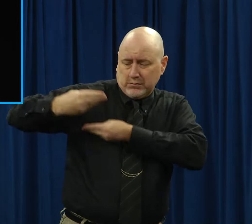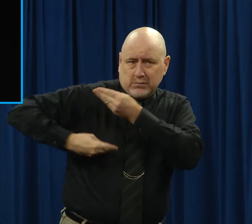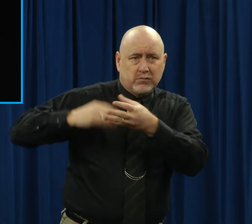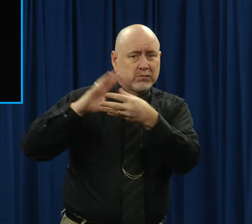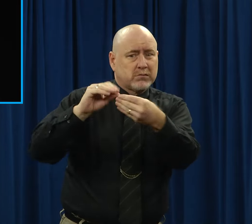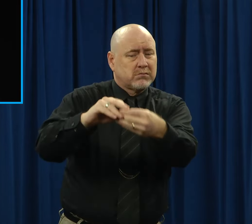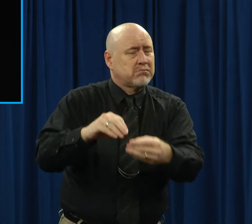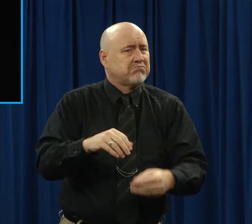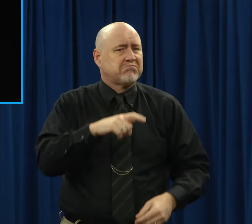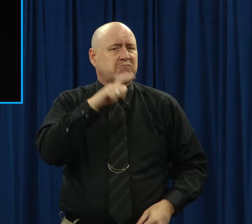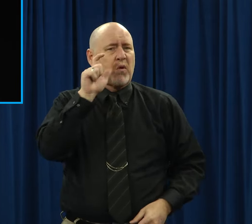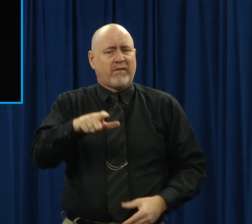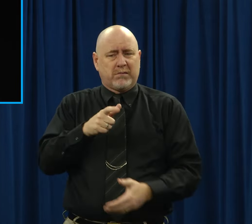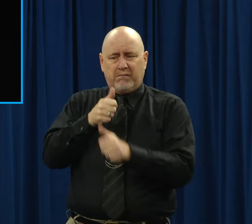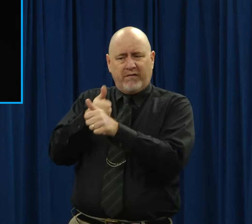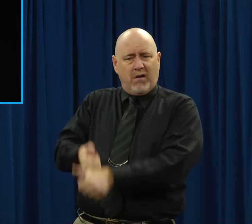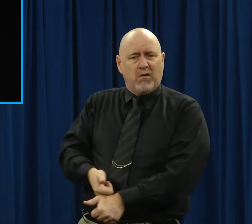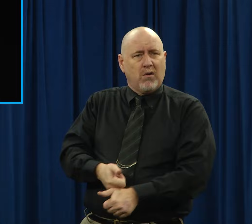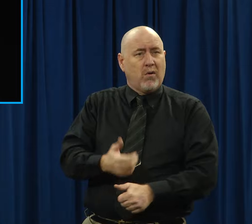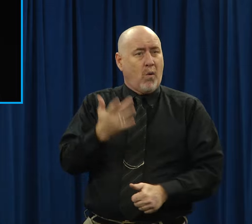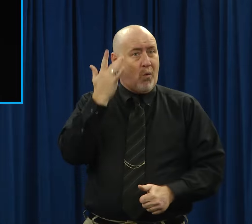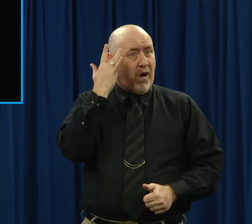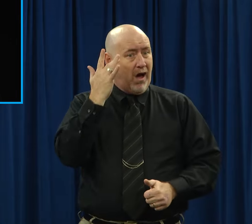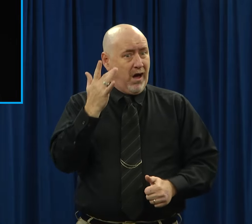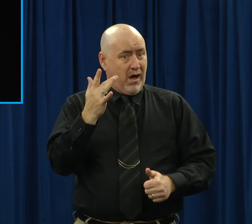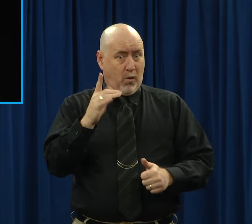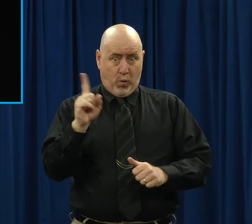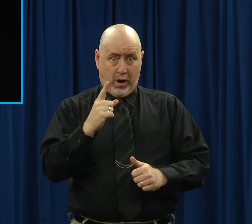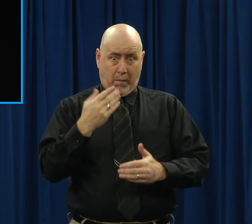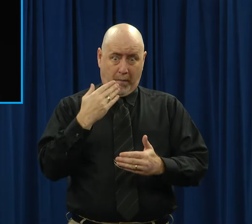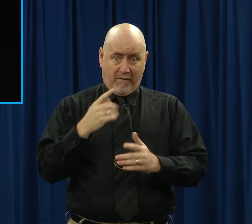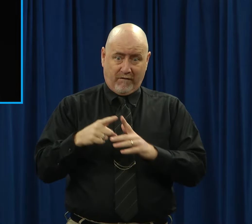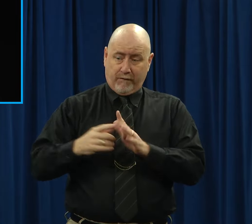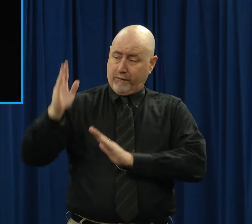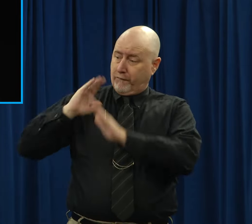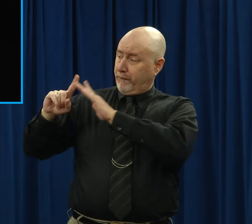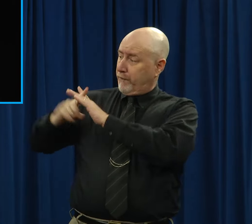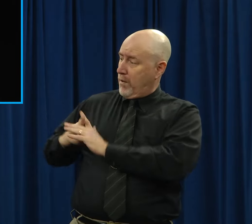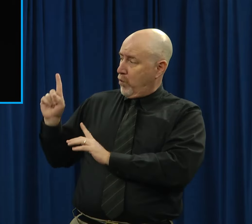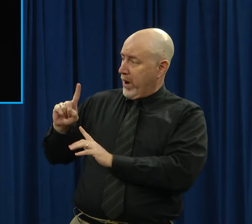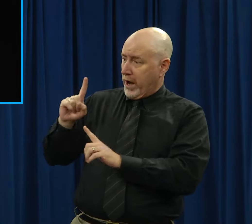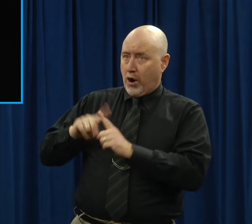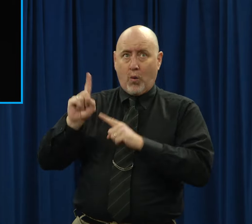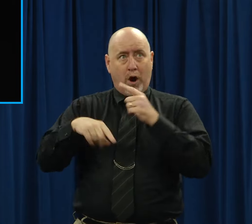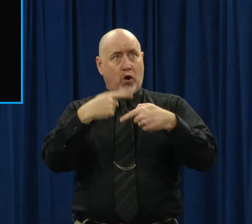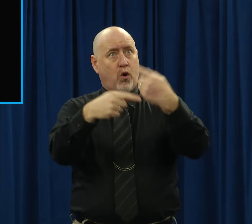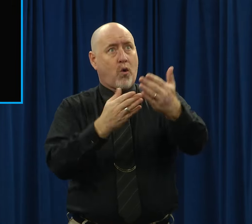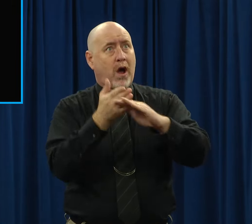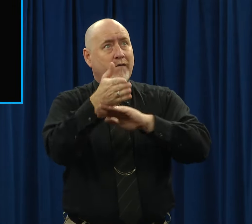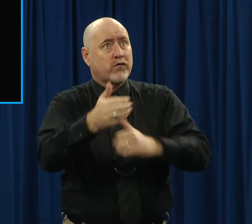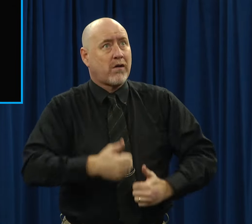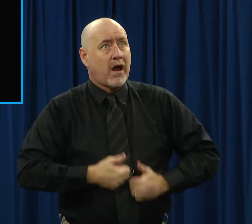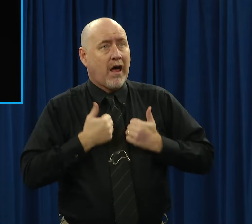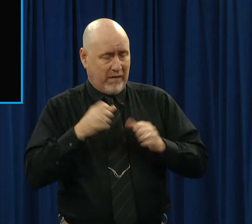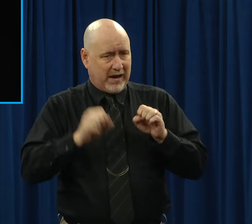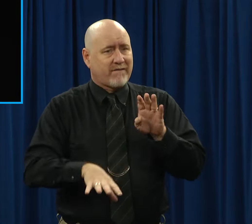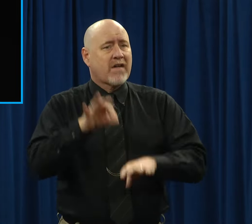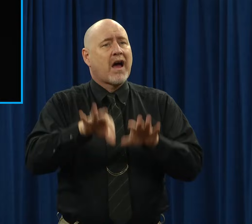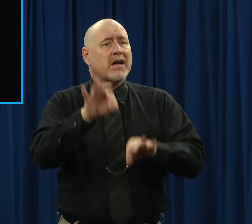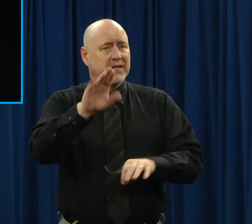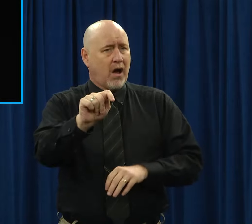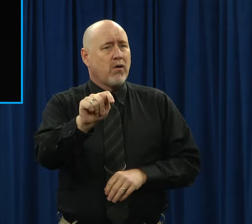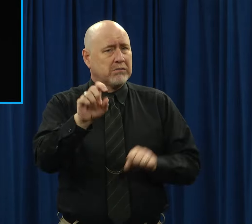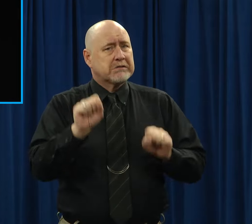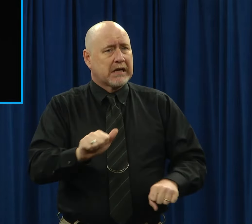because I can know the answers to the questions, not only where I came from, but also where I'm going. In this lesson,